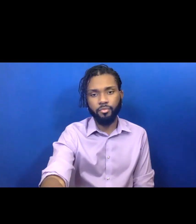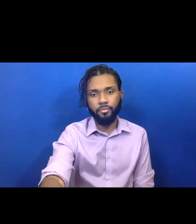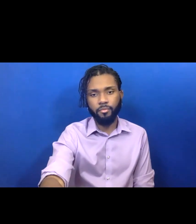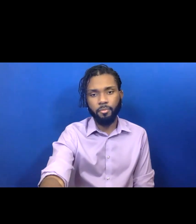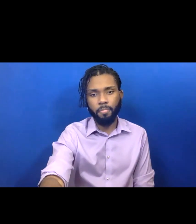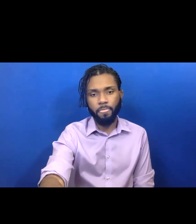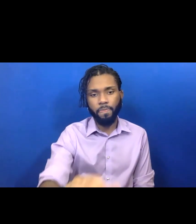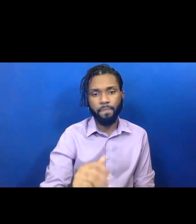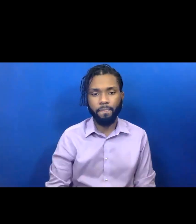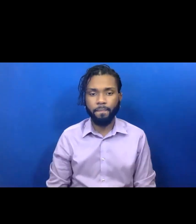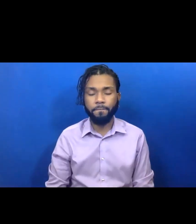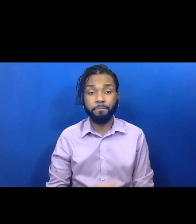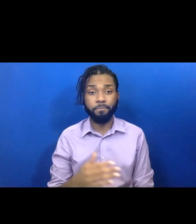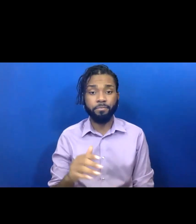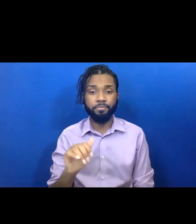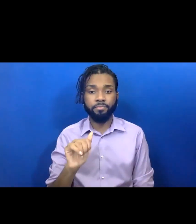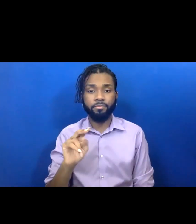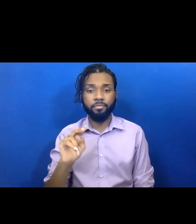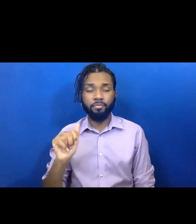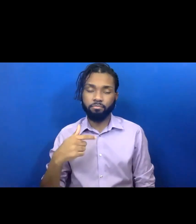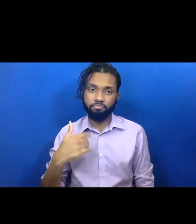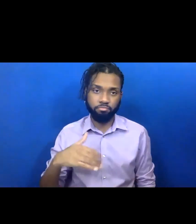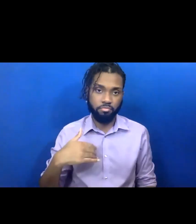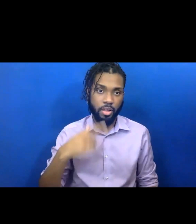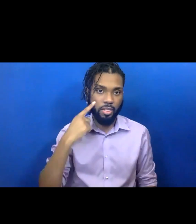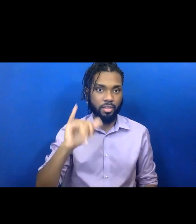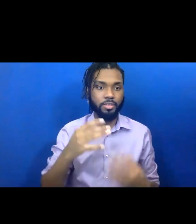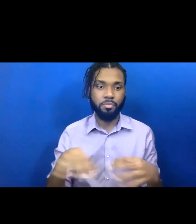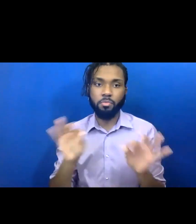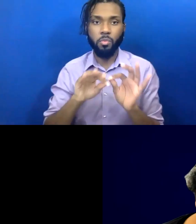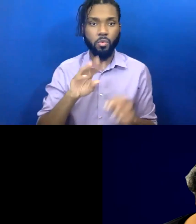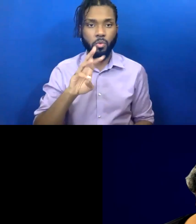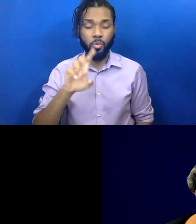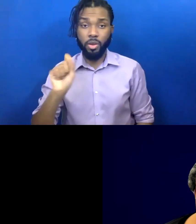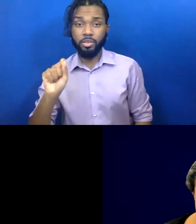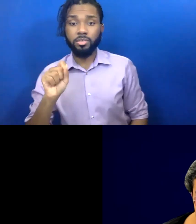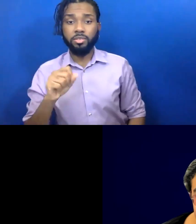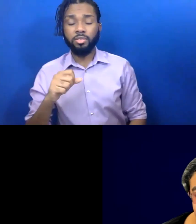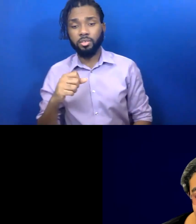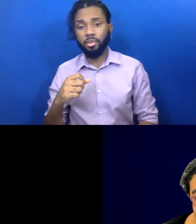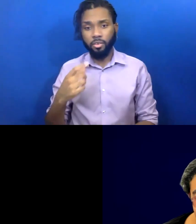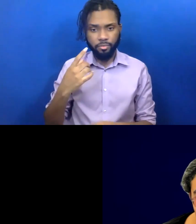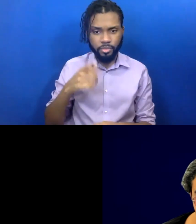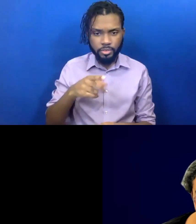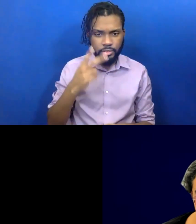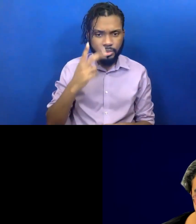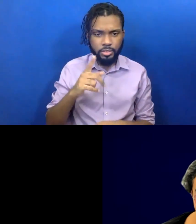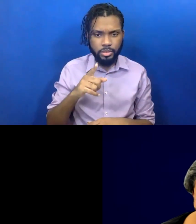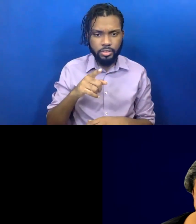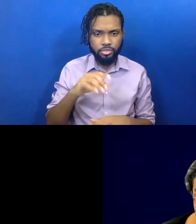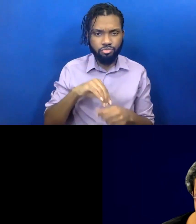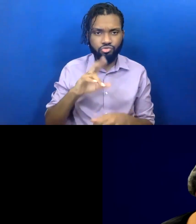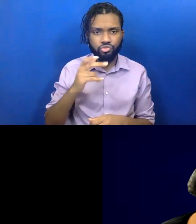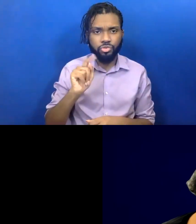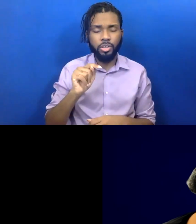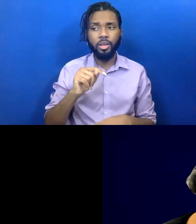I think that's so important, Wes, in terms of responding to the question in the chat, is looking at, moving away